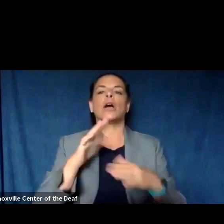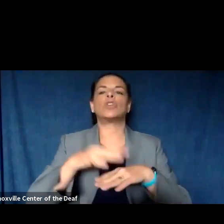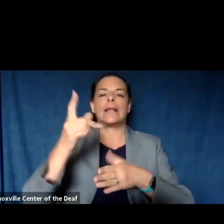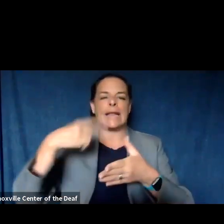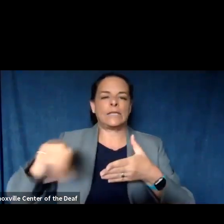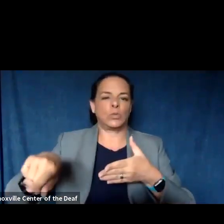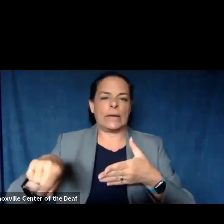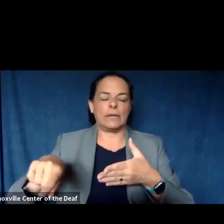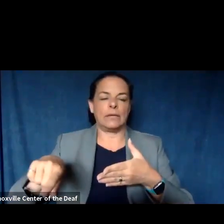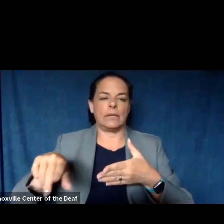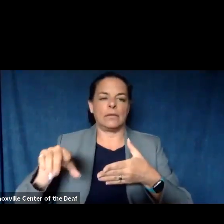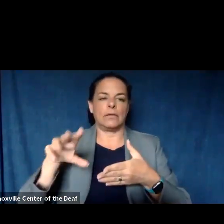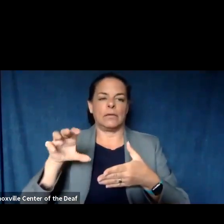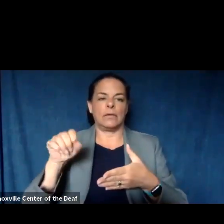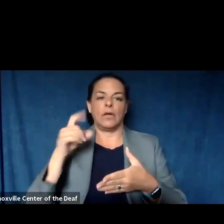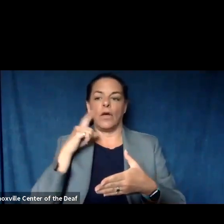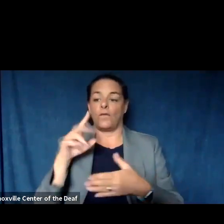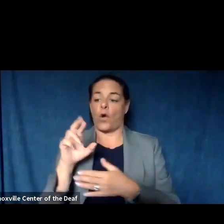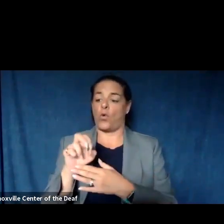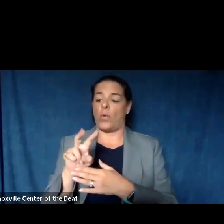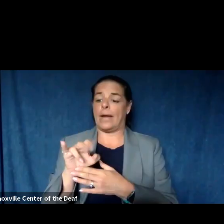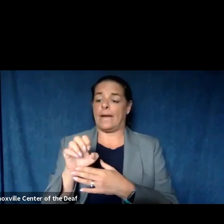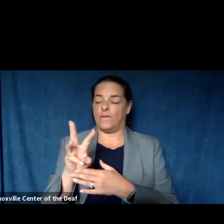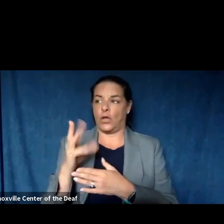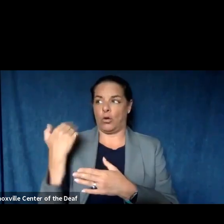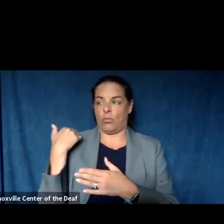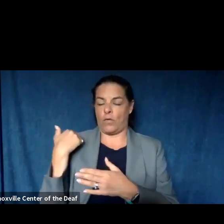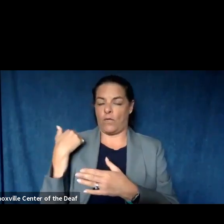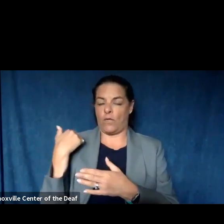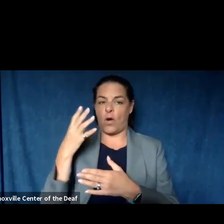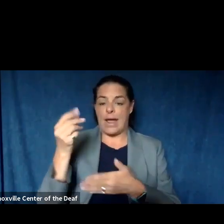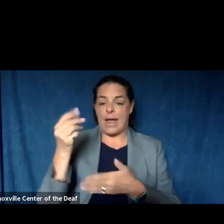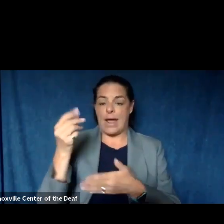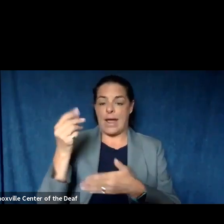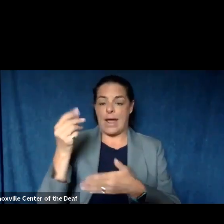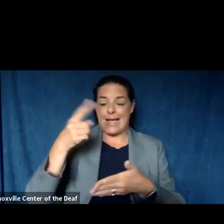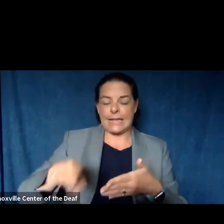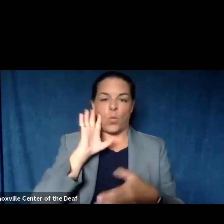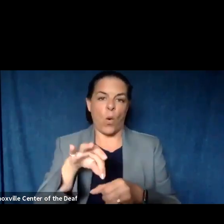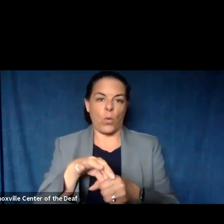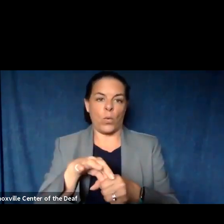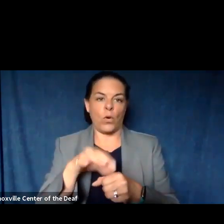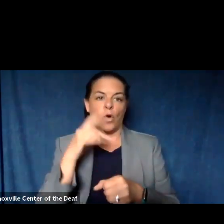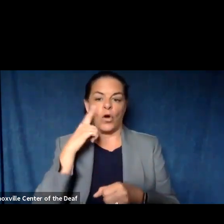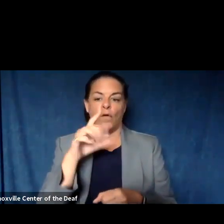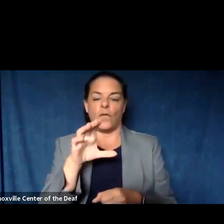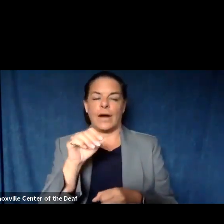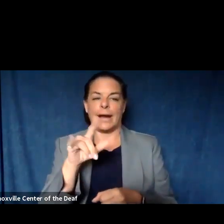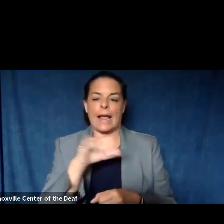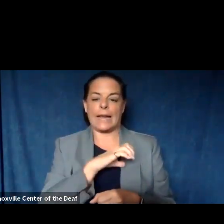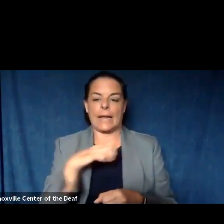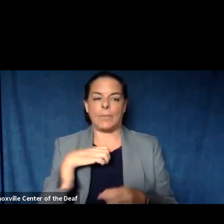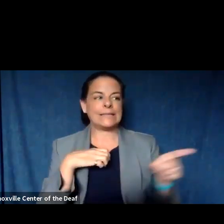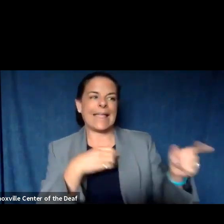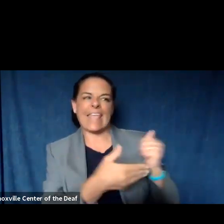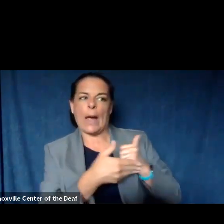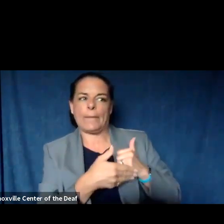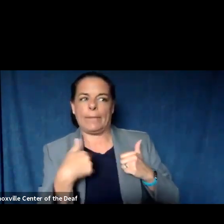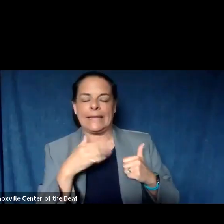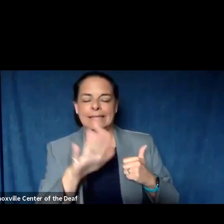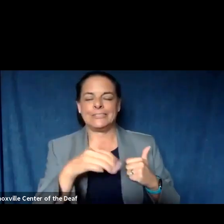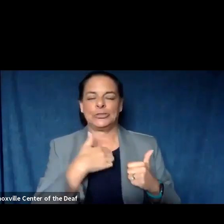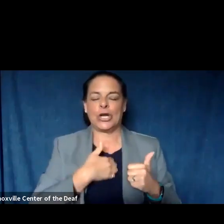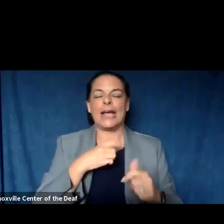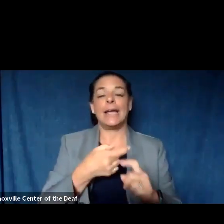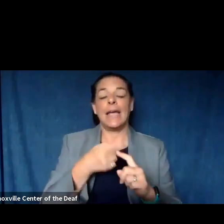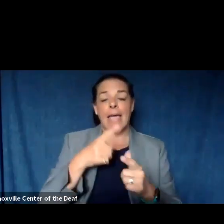So it was on for review, and then next week will be approved voting. Sorry, for county commission. I'm getting help here. Sorry. And then from there,